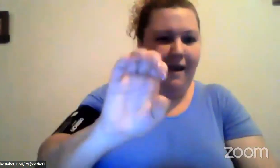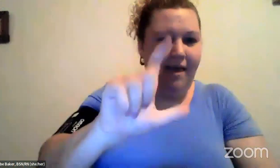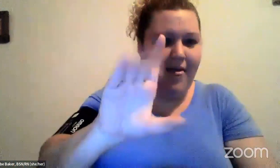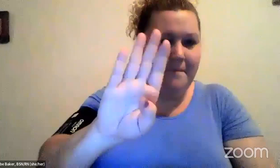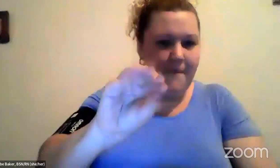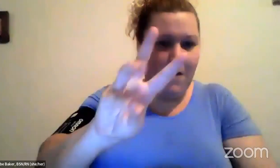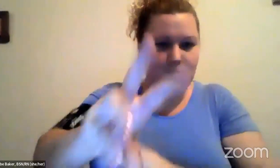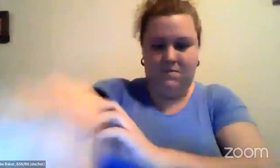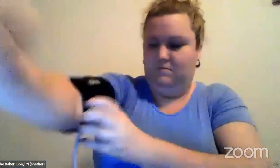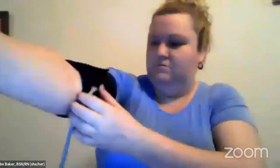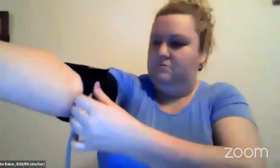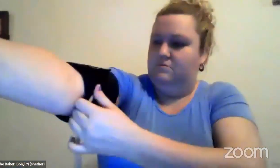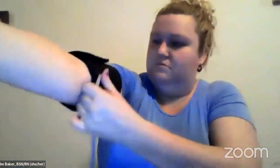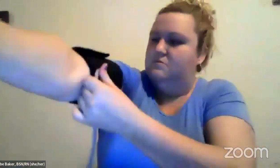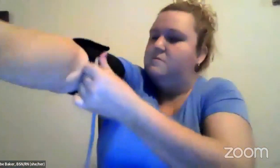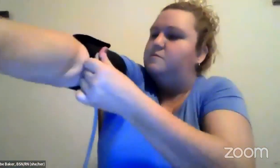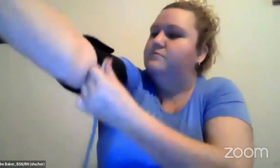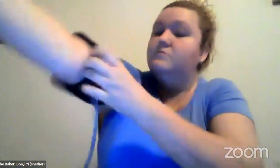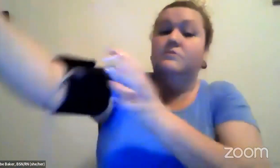So it should be above your elbow.